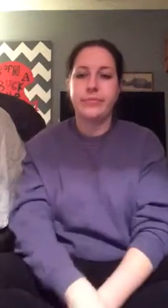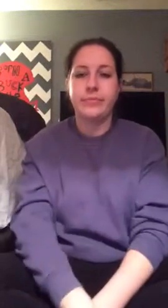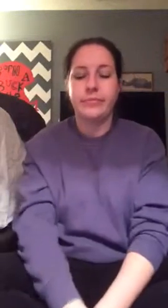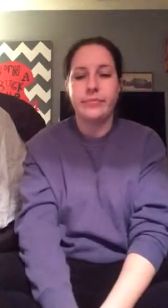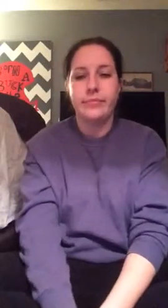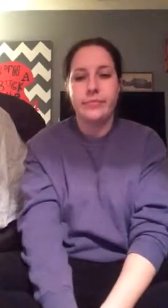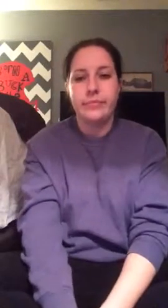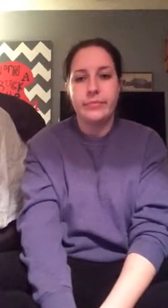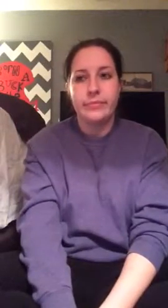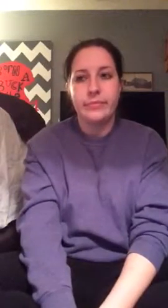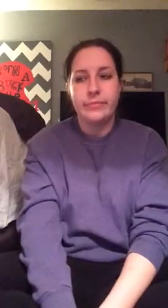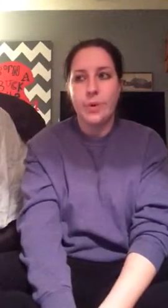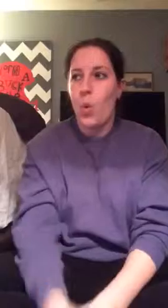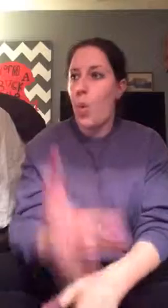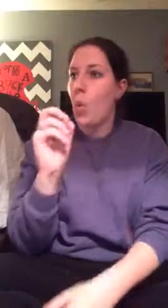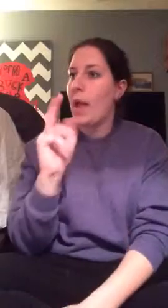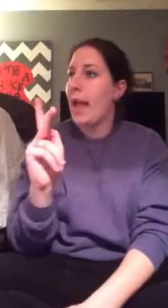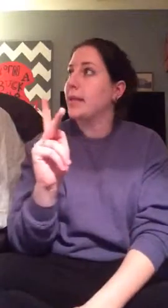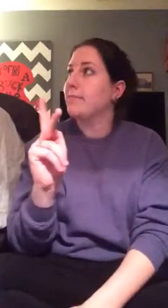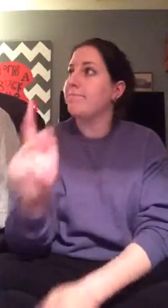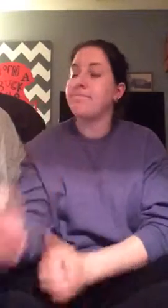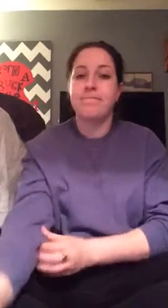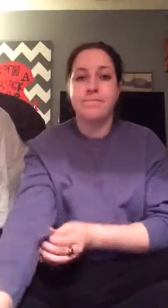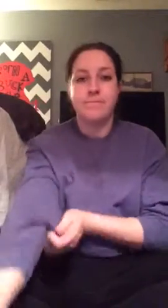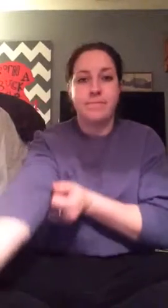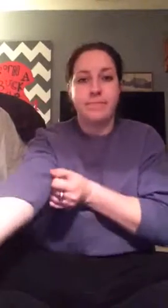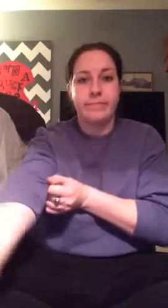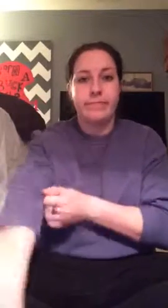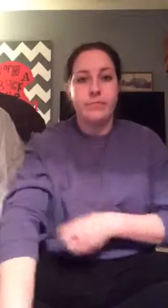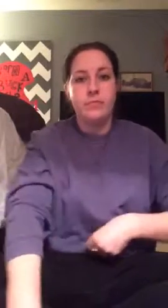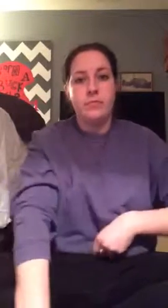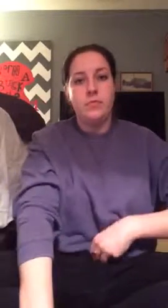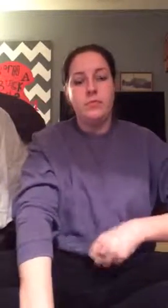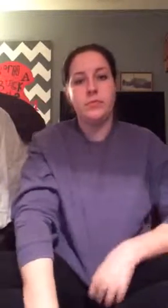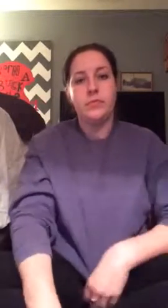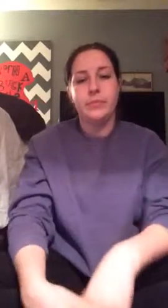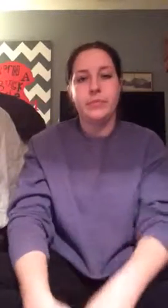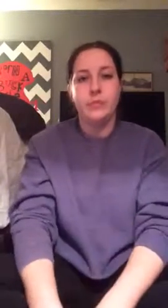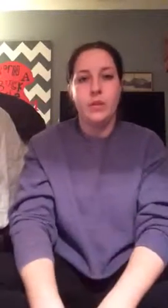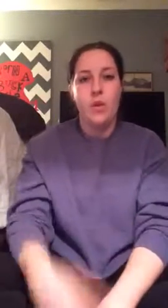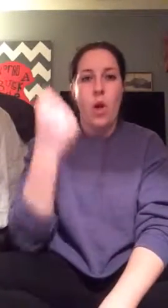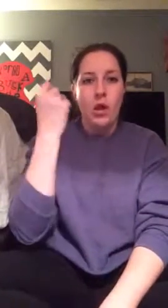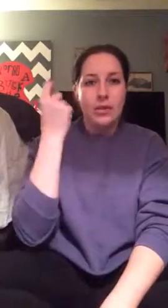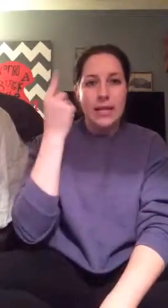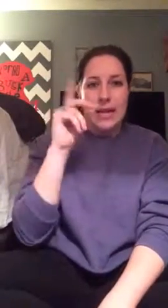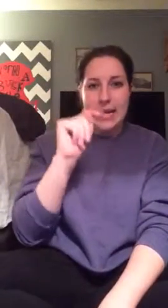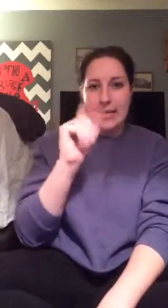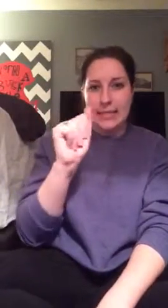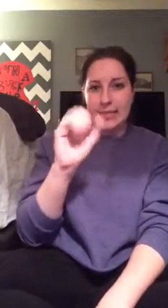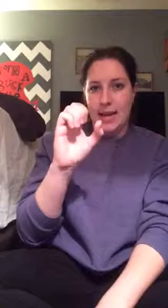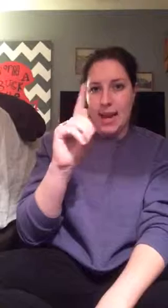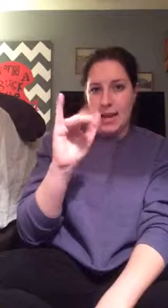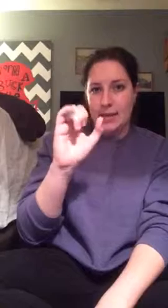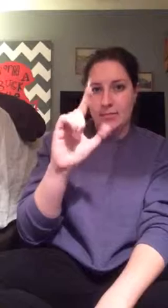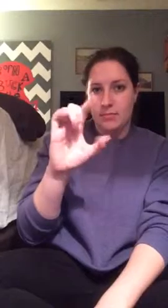Okay, where were we? Okay, comprehension of tactile material. Here, they're talking about, for example,